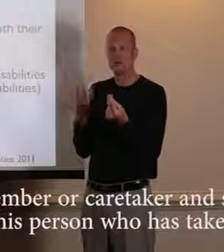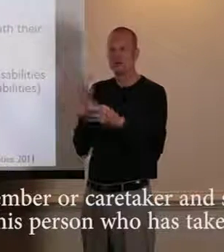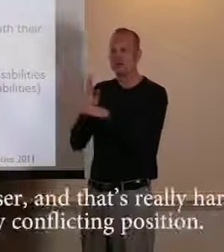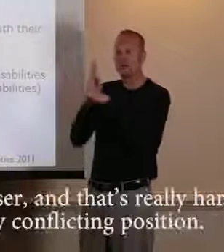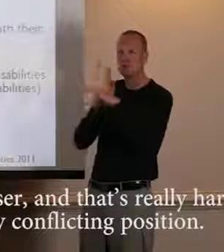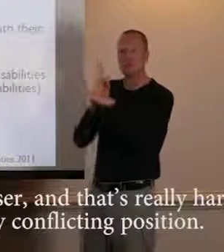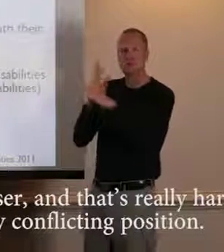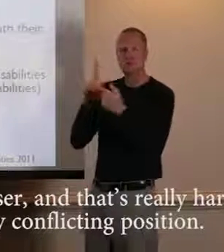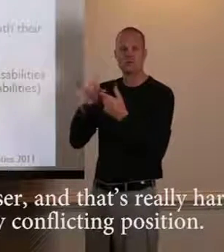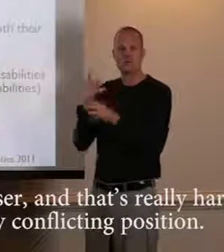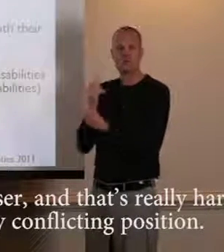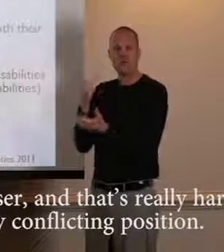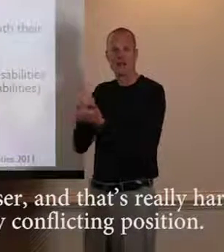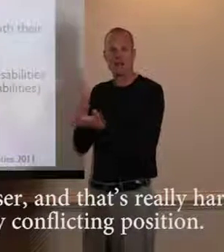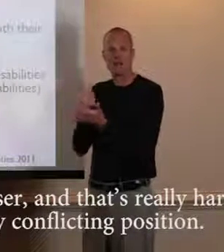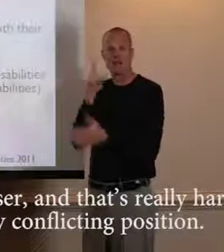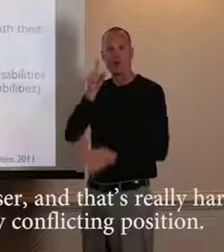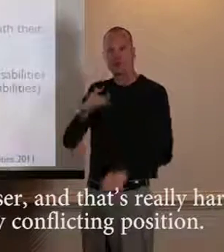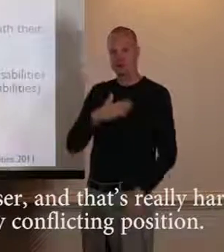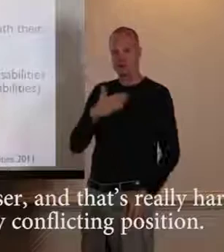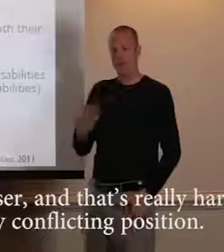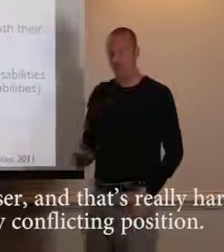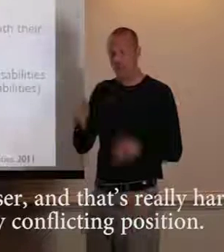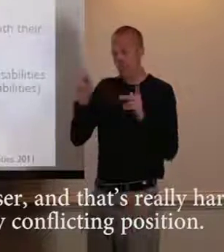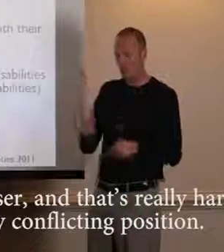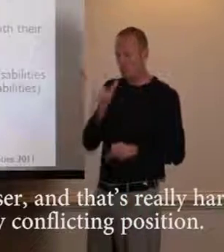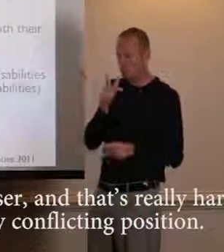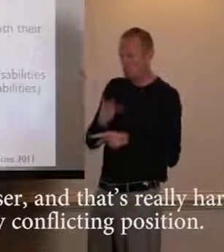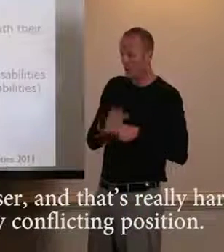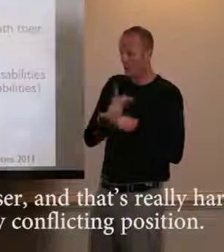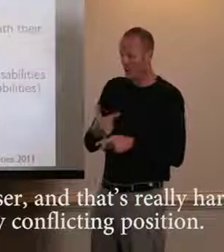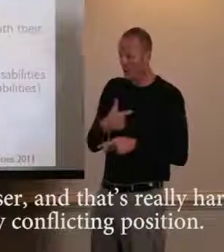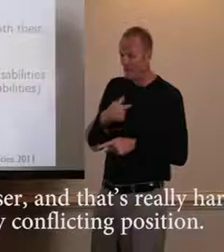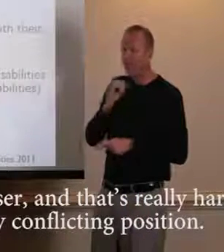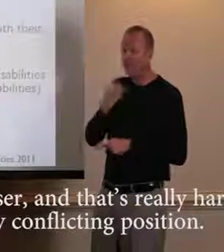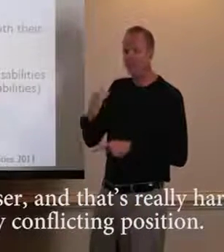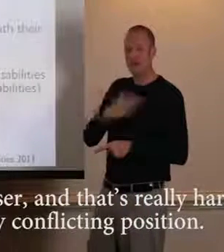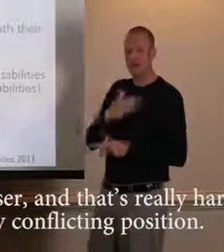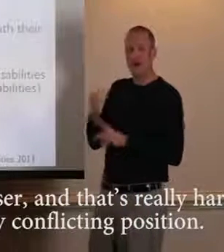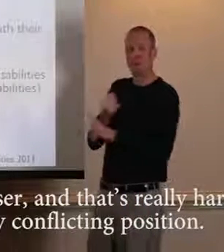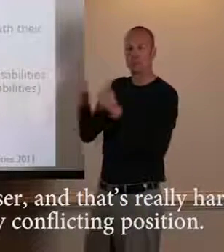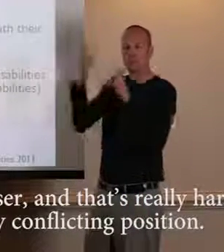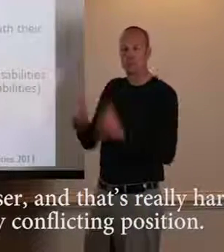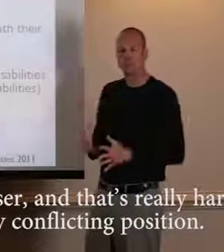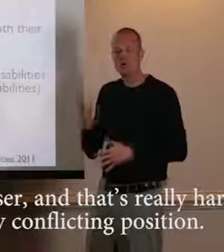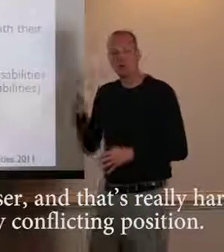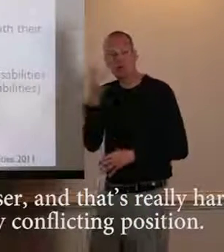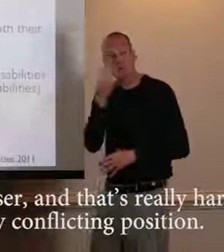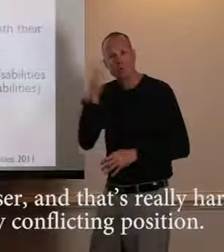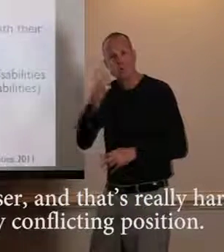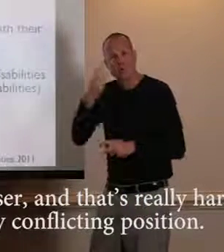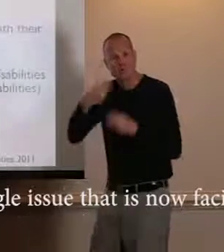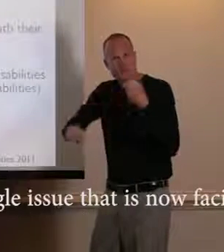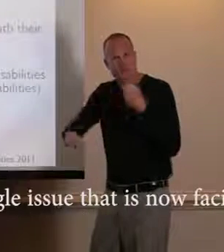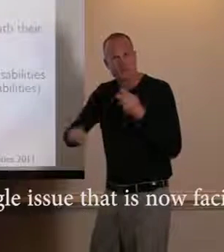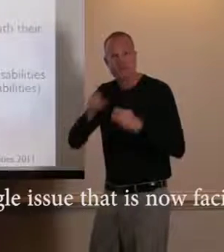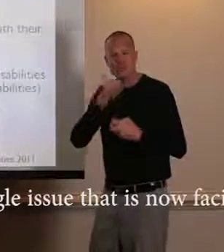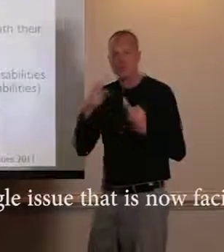taken care of you is actually an abuser, and that's really hard. That puts the person in a very conflicting position. So that